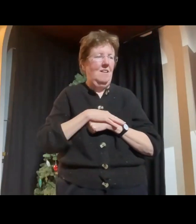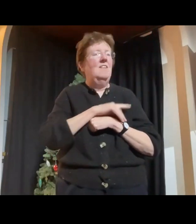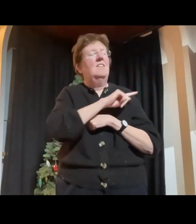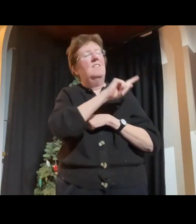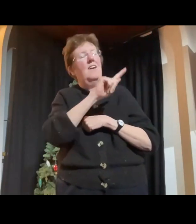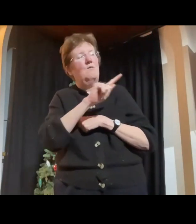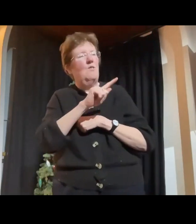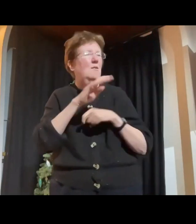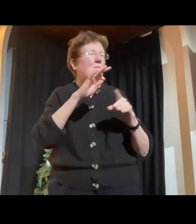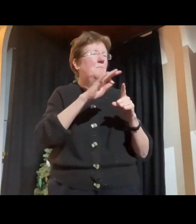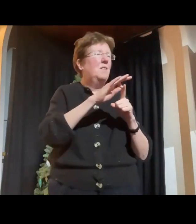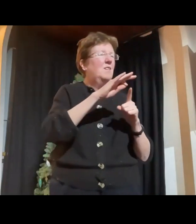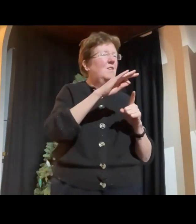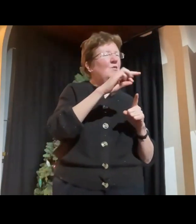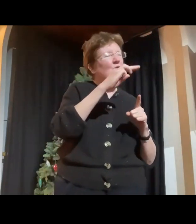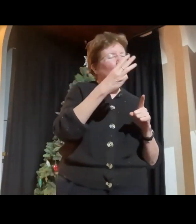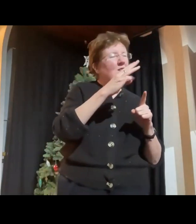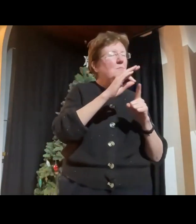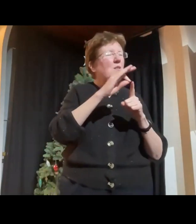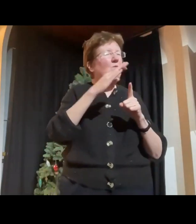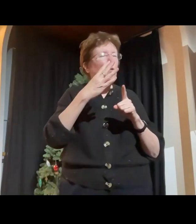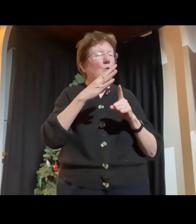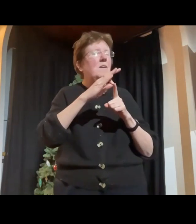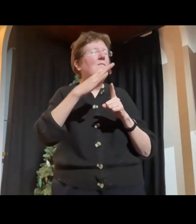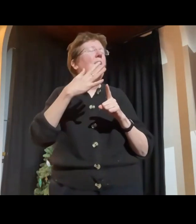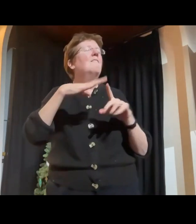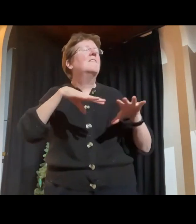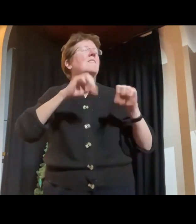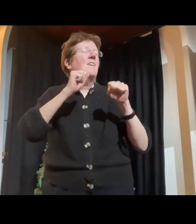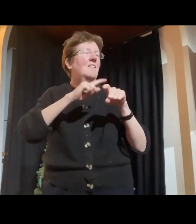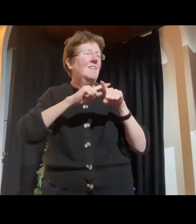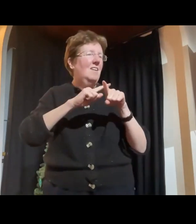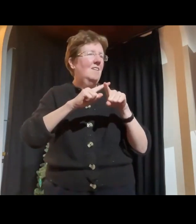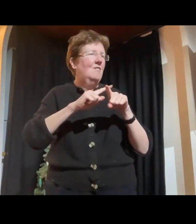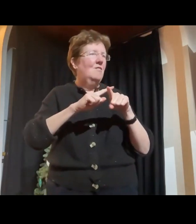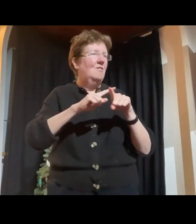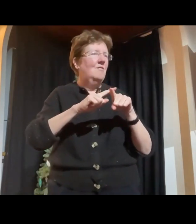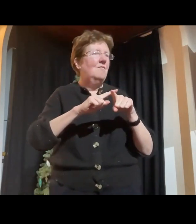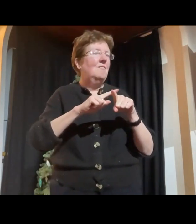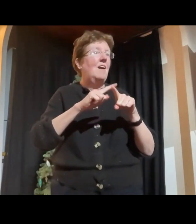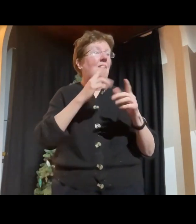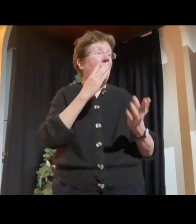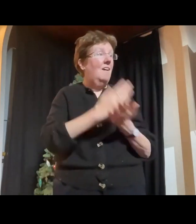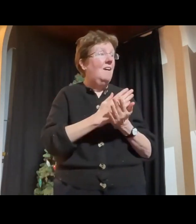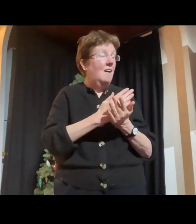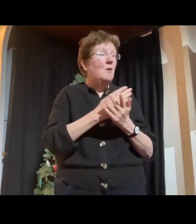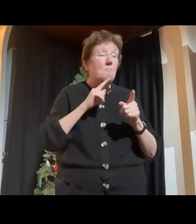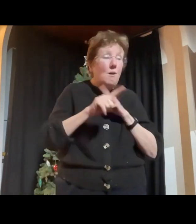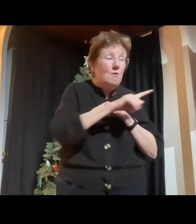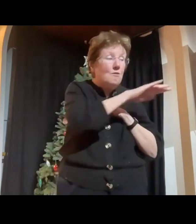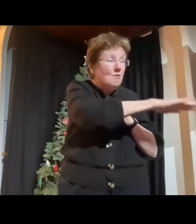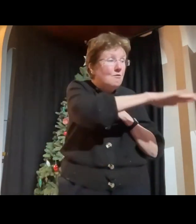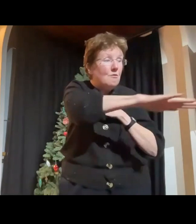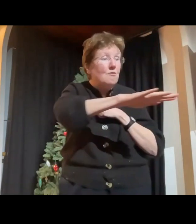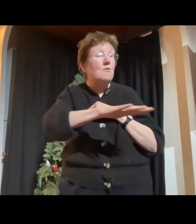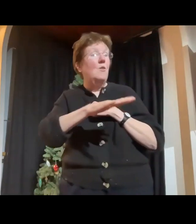Gaelic, in Gaelic medium education. And then it becomes that by primary 3, primary 4, primary 5, they start to receive education in